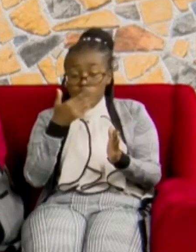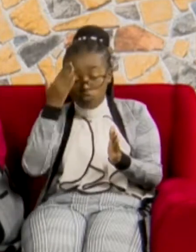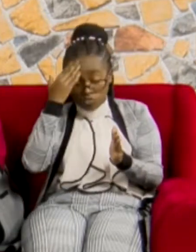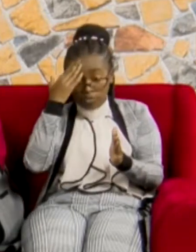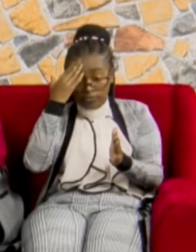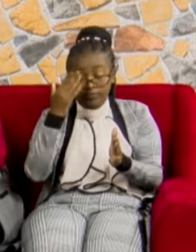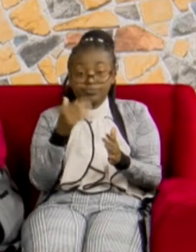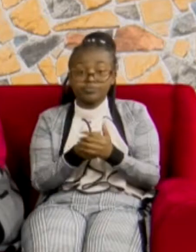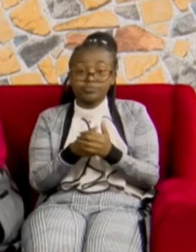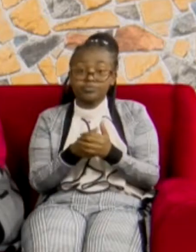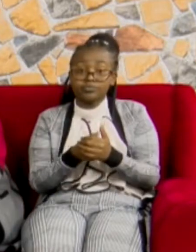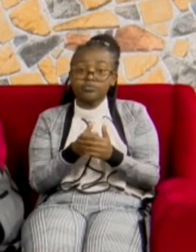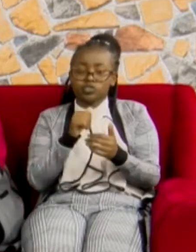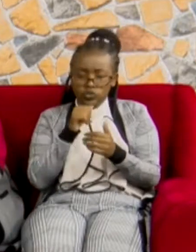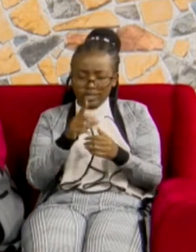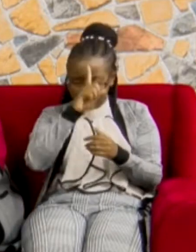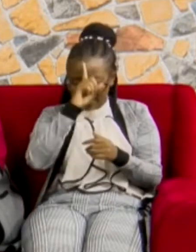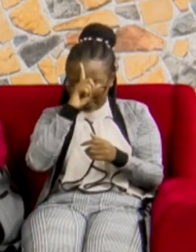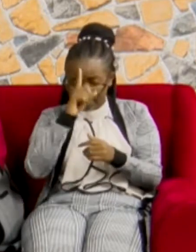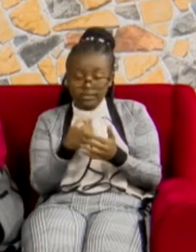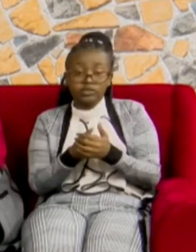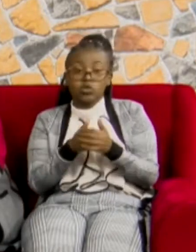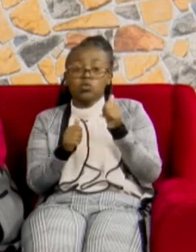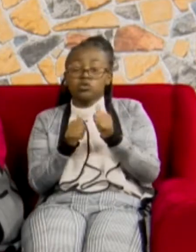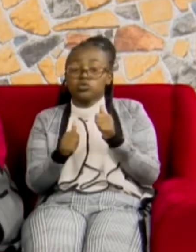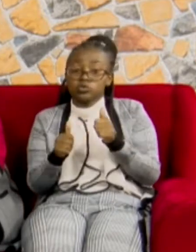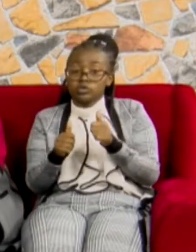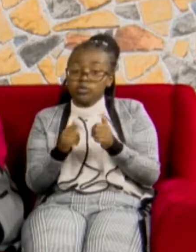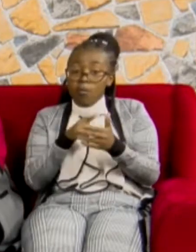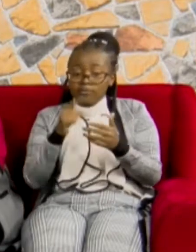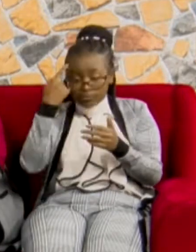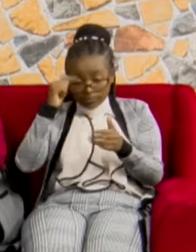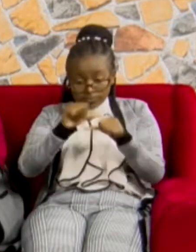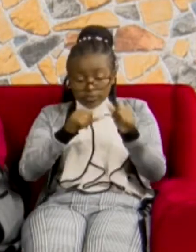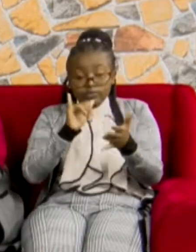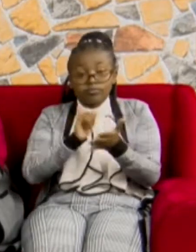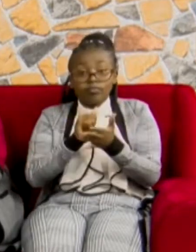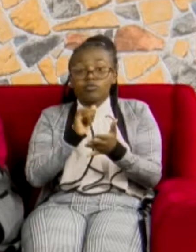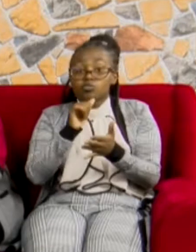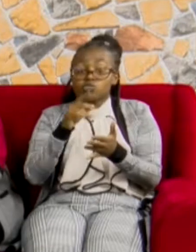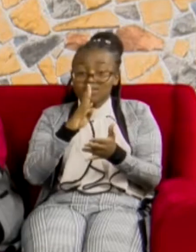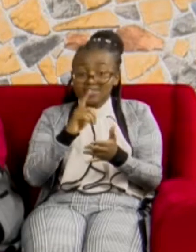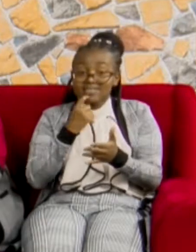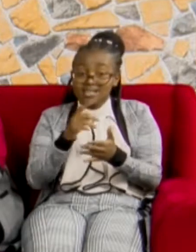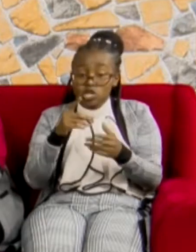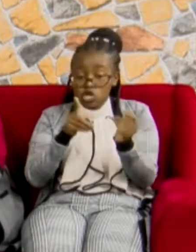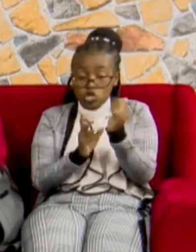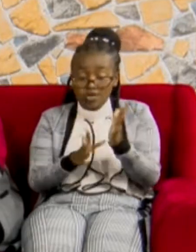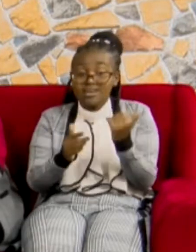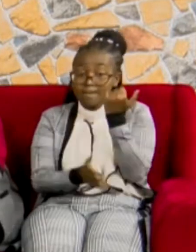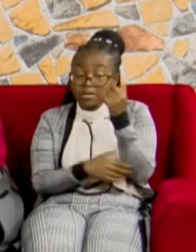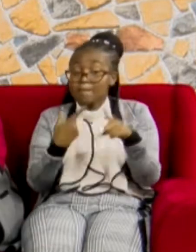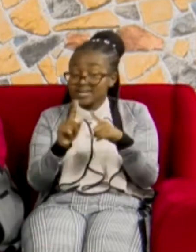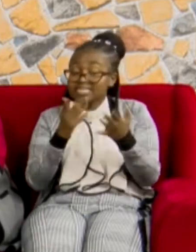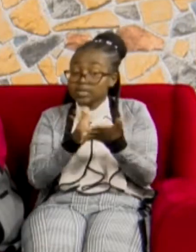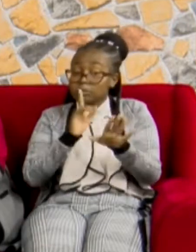and let's not take it seriously, stuff like that. So what's your take on that? I wouldn't say the doctor is rubbishing it. I think